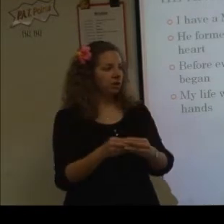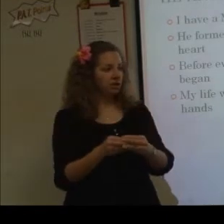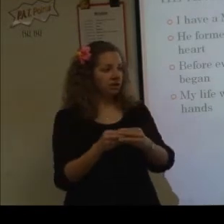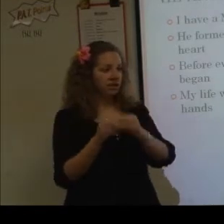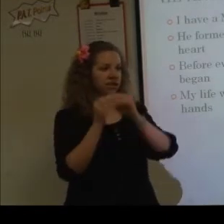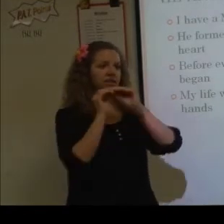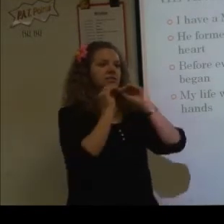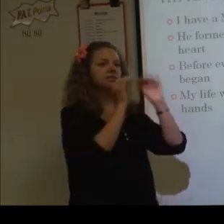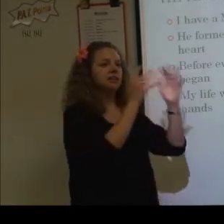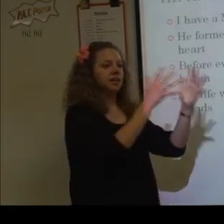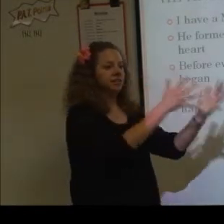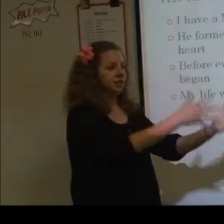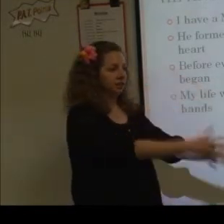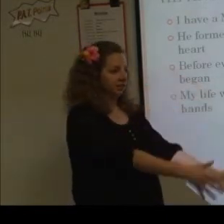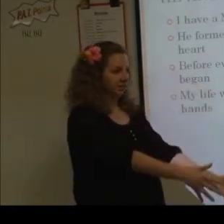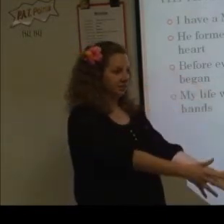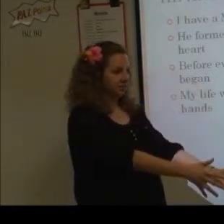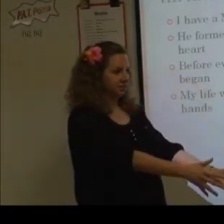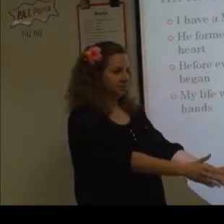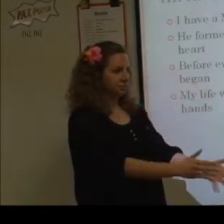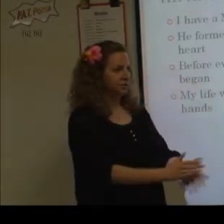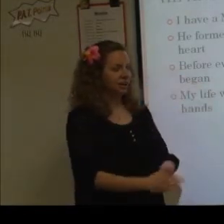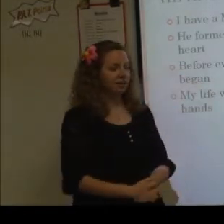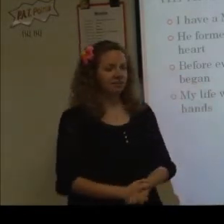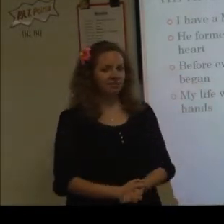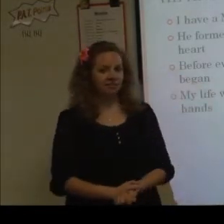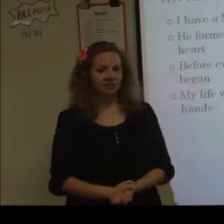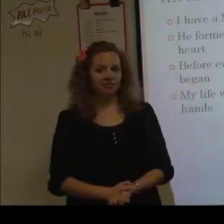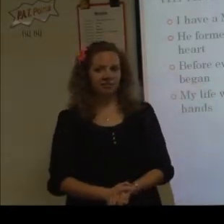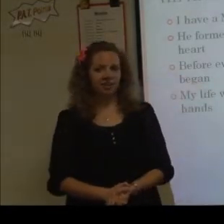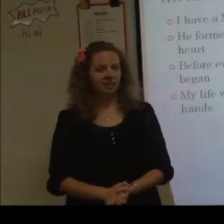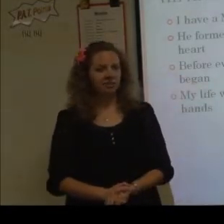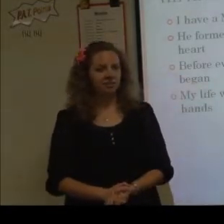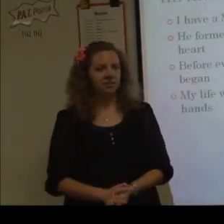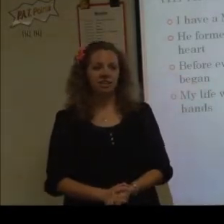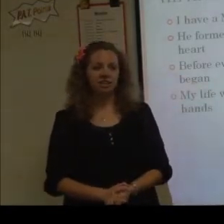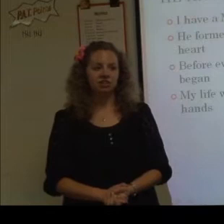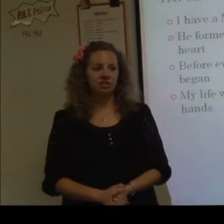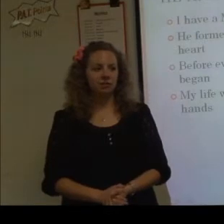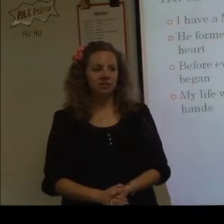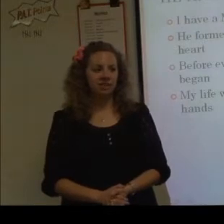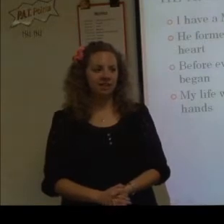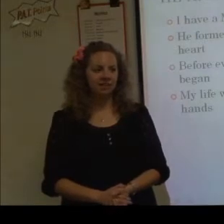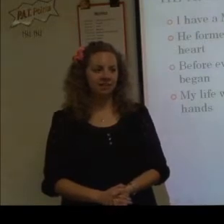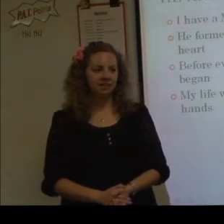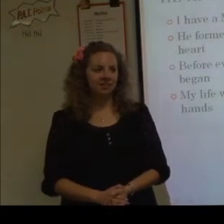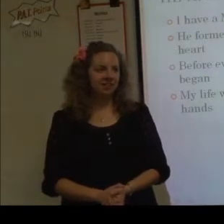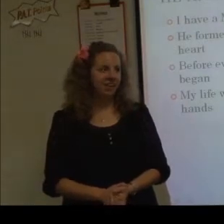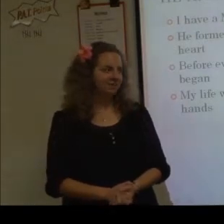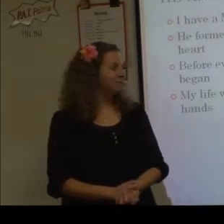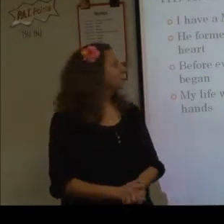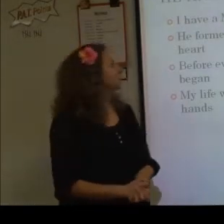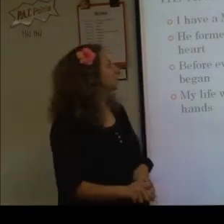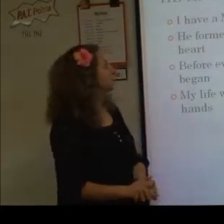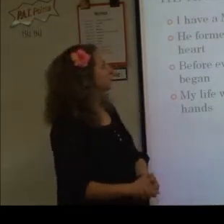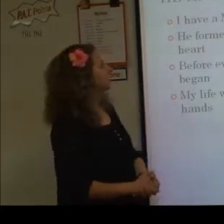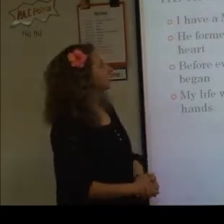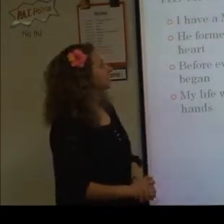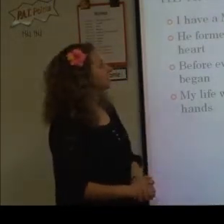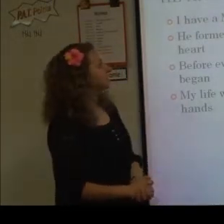the content is, and then put that out into the English that I would say. Okay, so what's our first sentence going